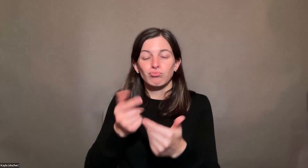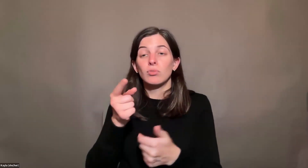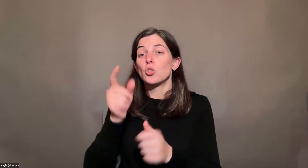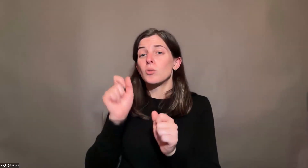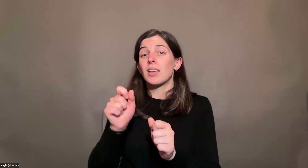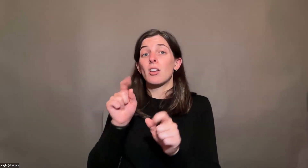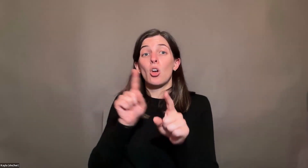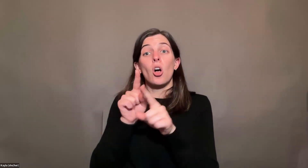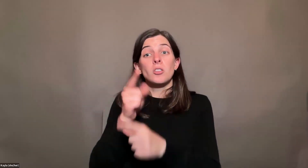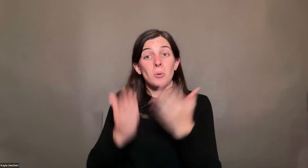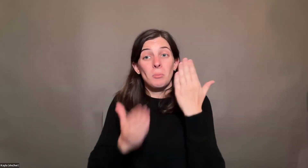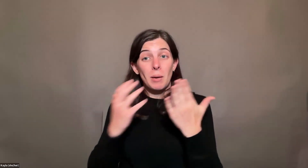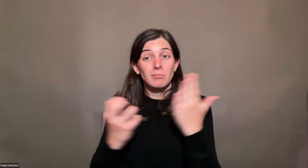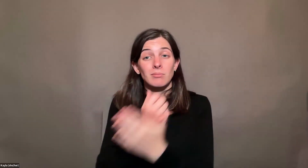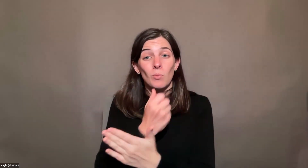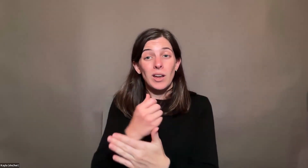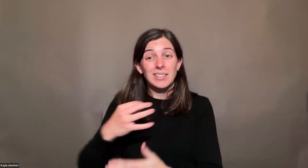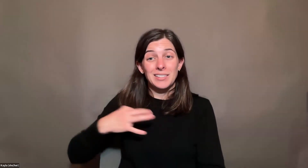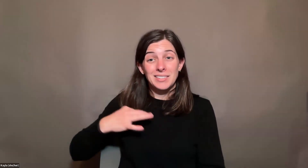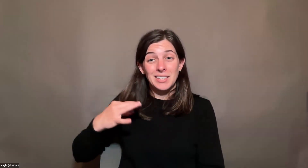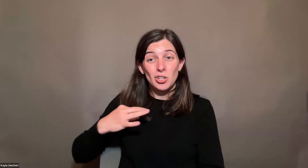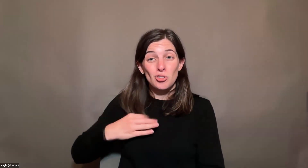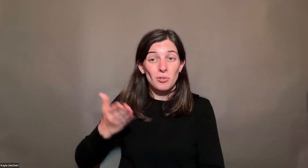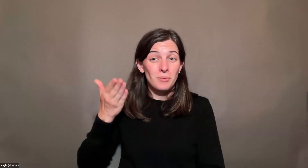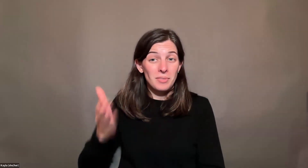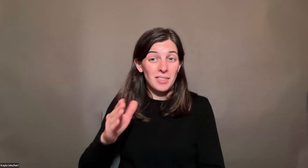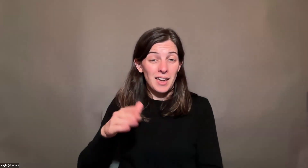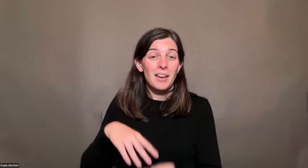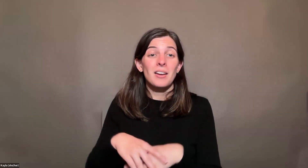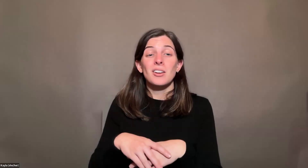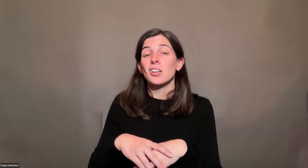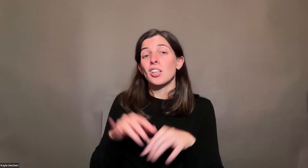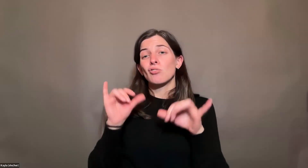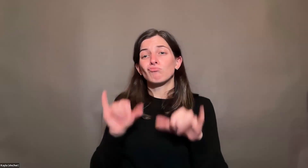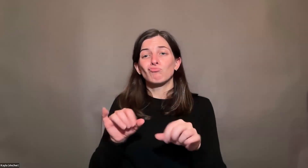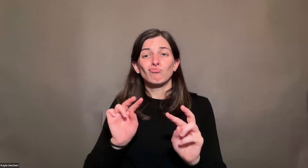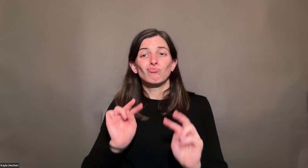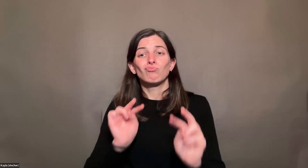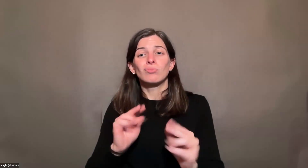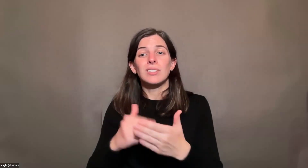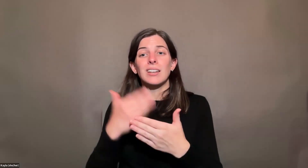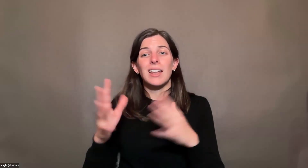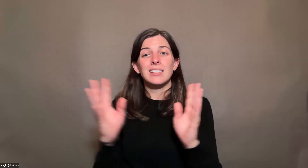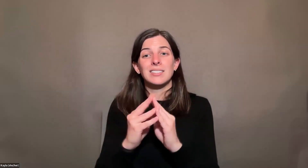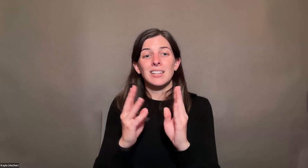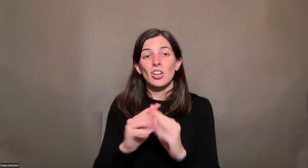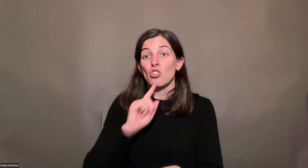a t-shirt while you're there. Stay tuned for the next session, which is Real Inclusion, how to